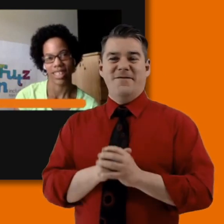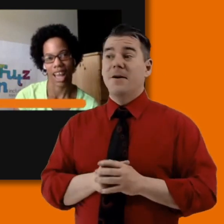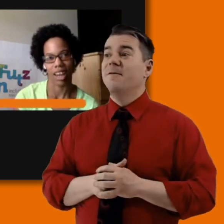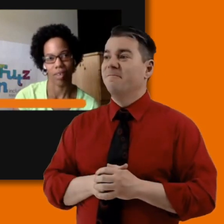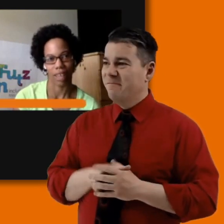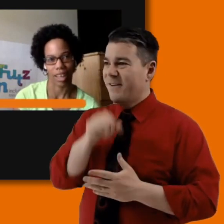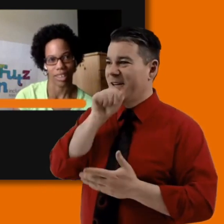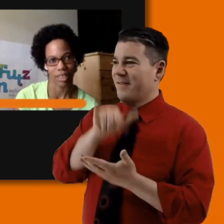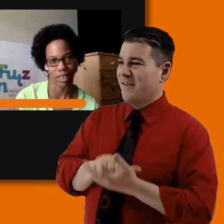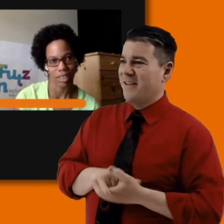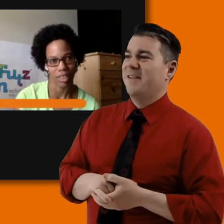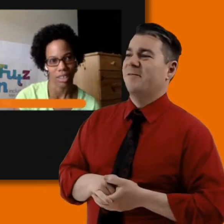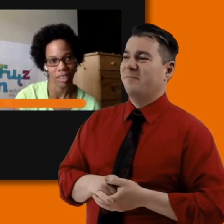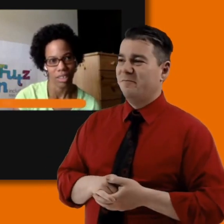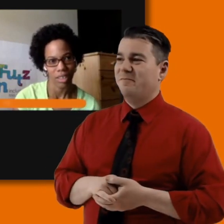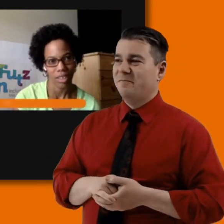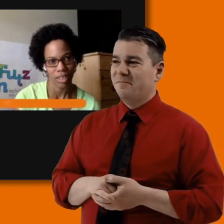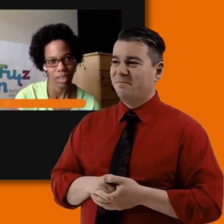Yes, I love that.